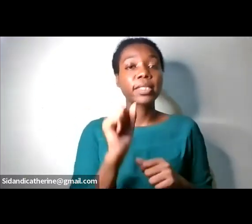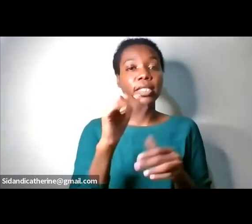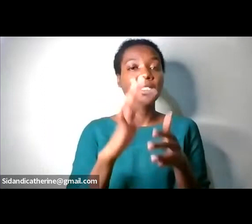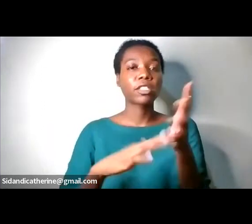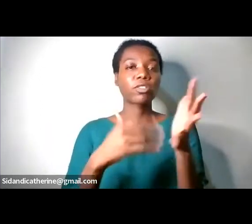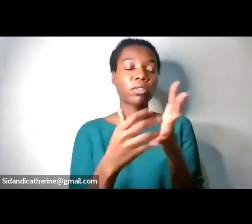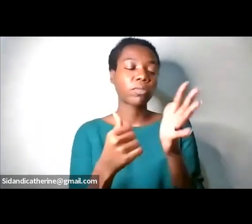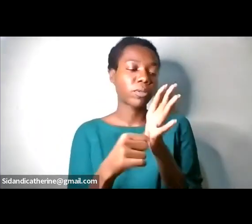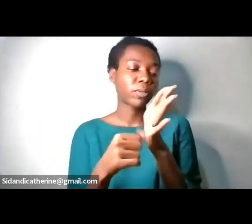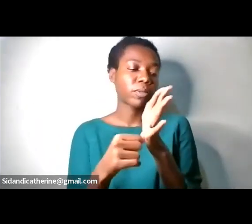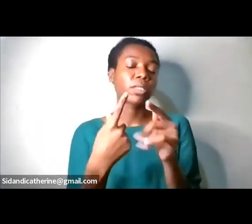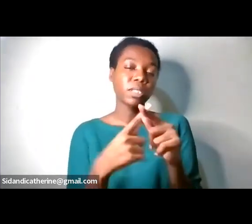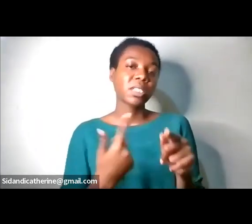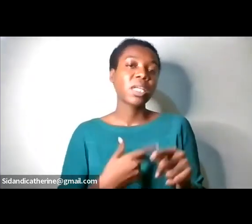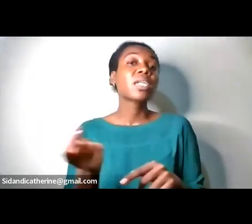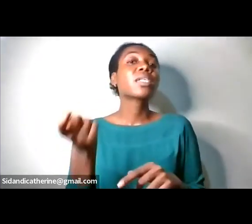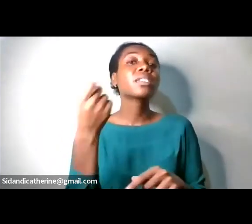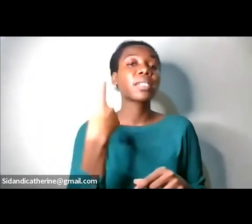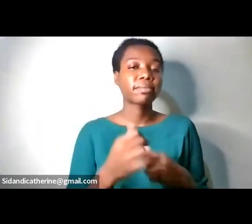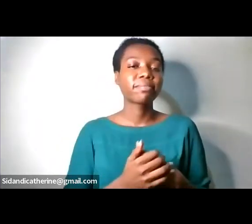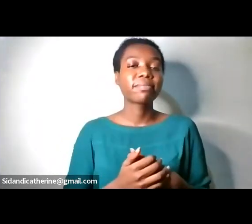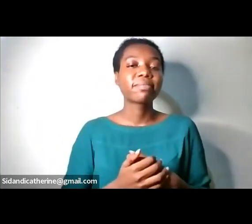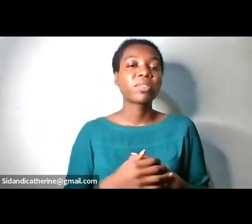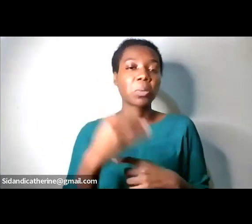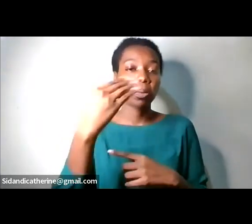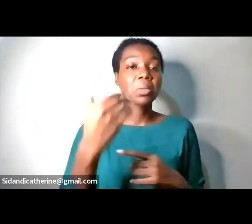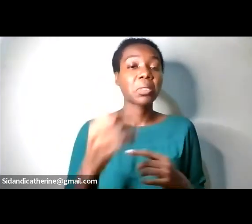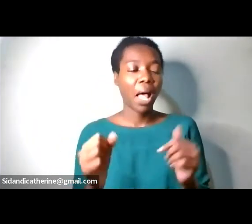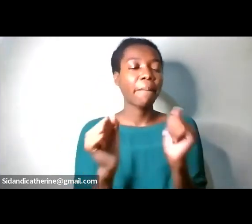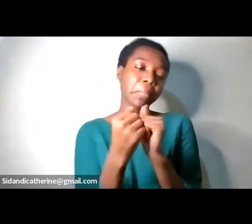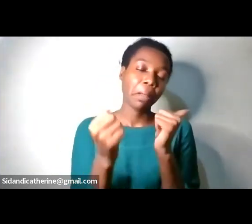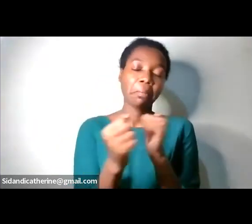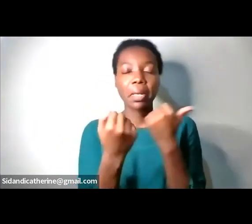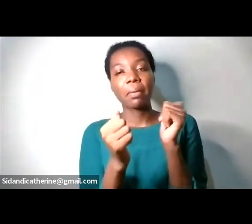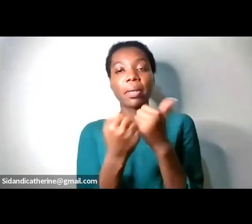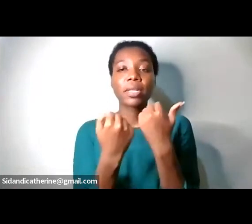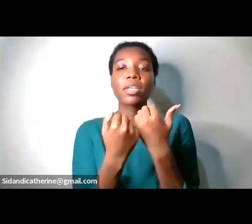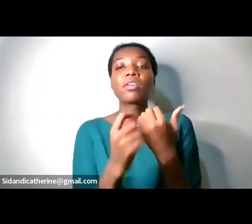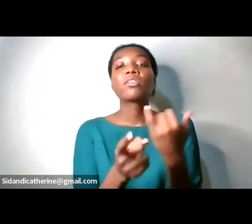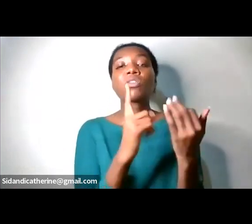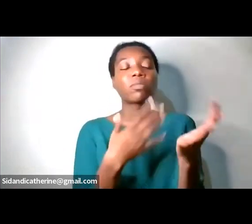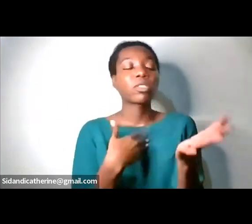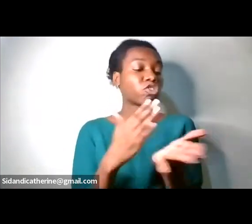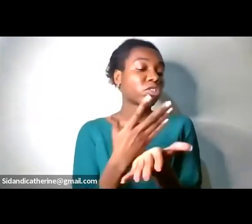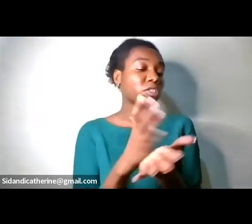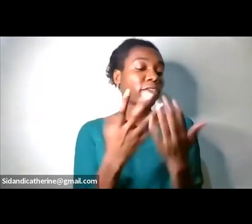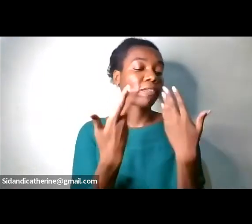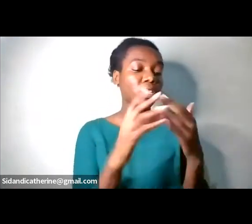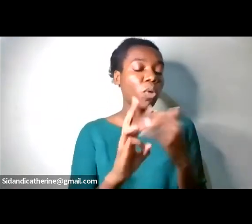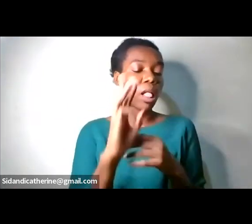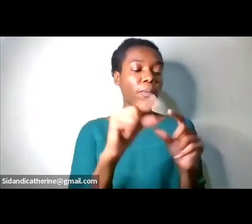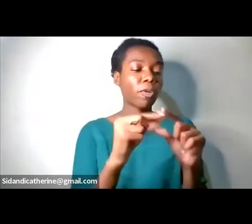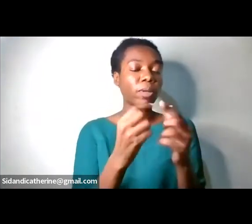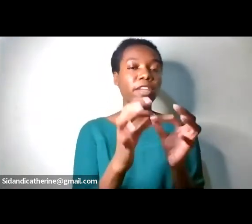we understand. I mean, it happens to most of us. So I've shared our WhatsApp group. If you're joining us for the first